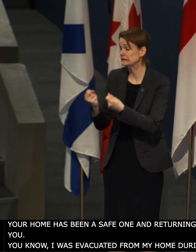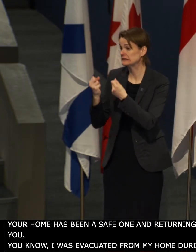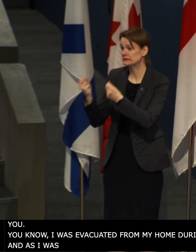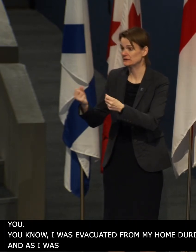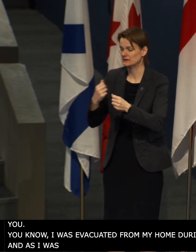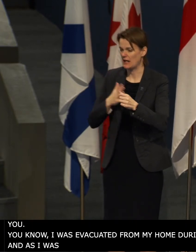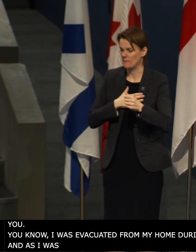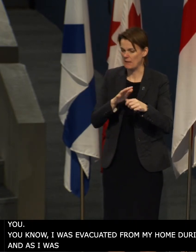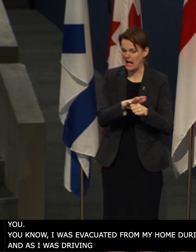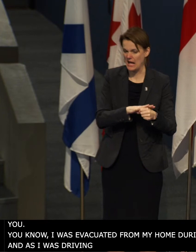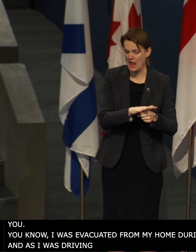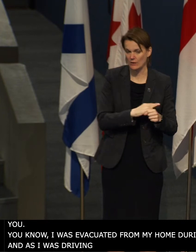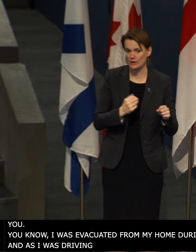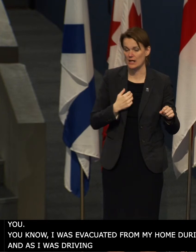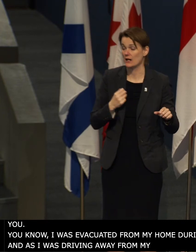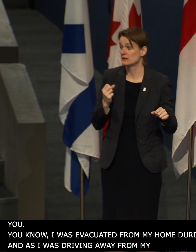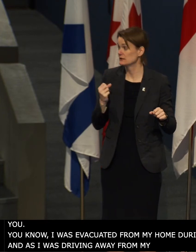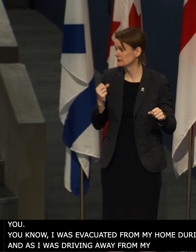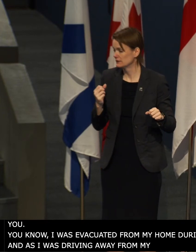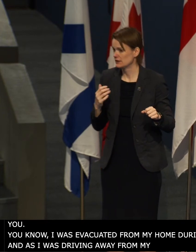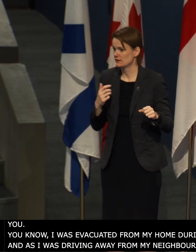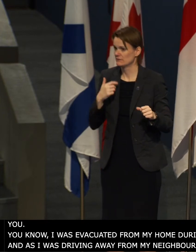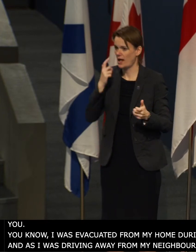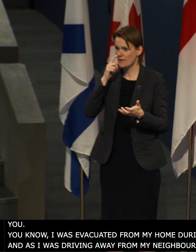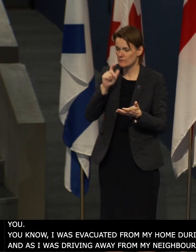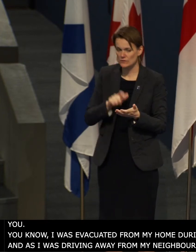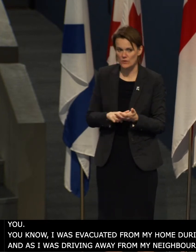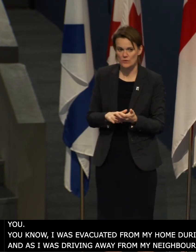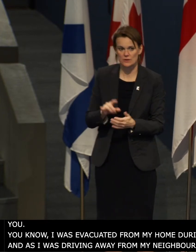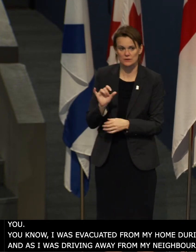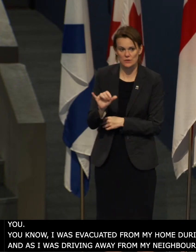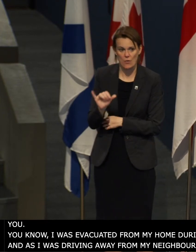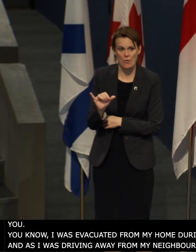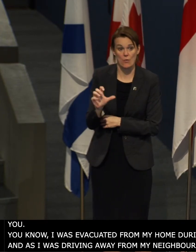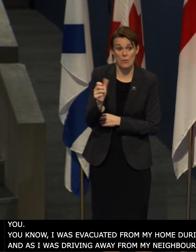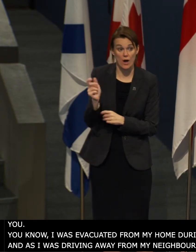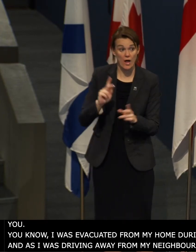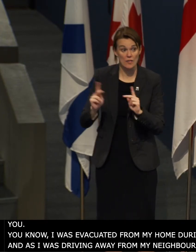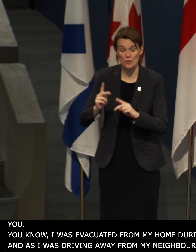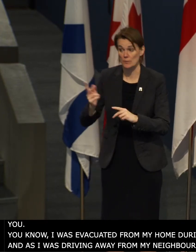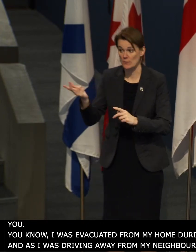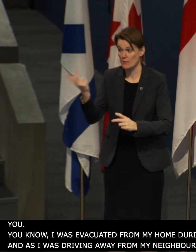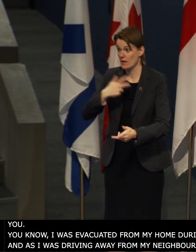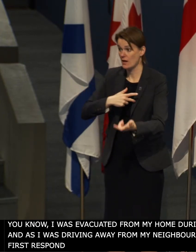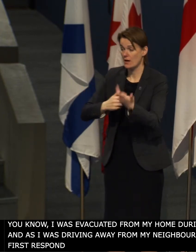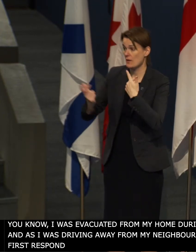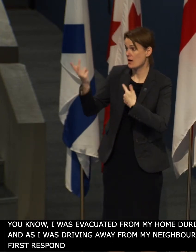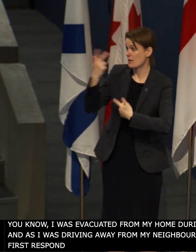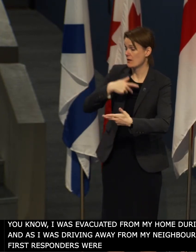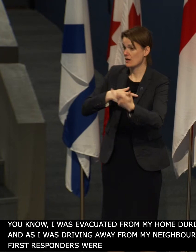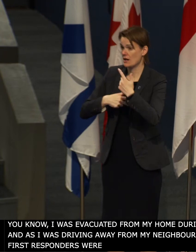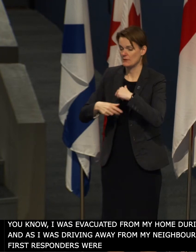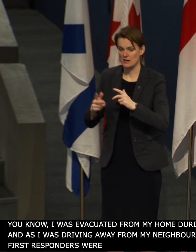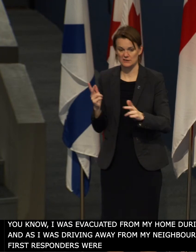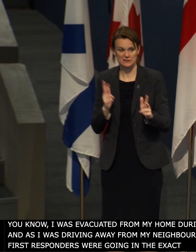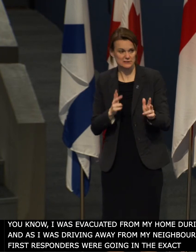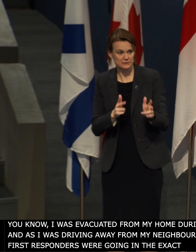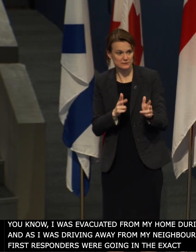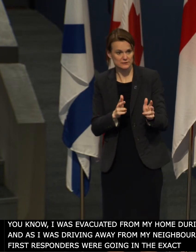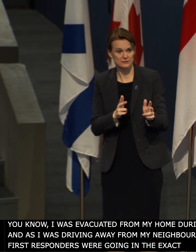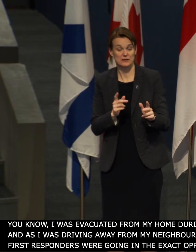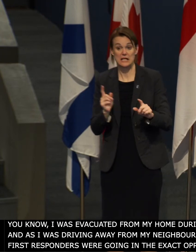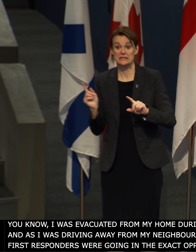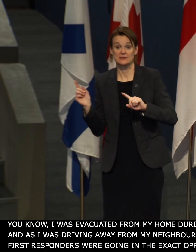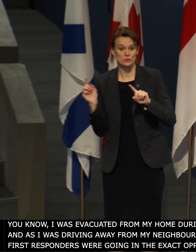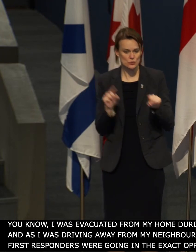neighborhood seeking safety, I couldn't help but notice the first responders were going in the exact opposite direction. They were